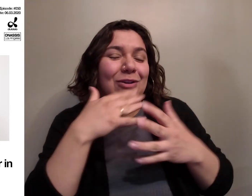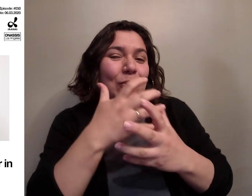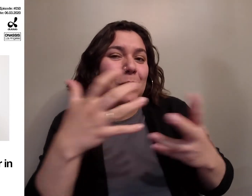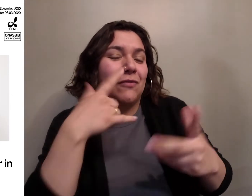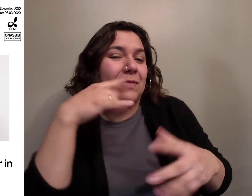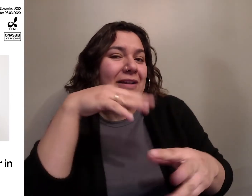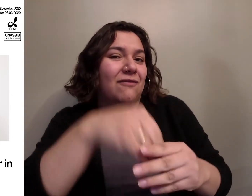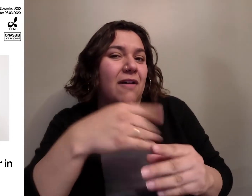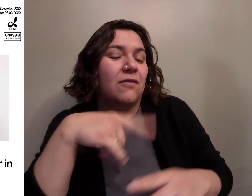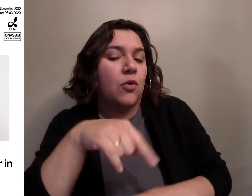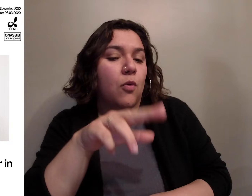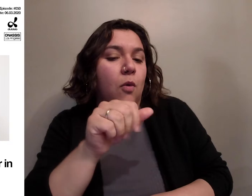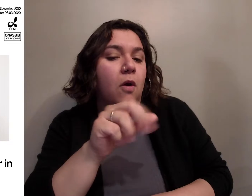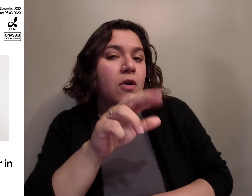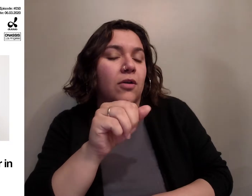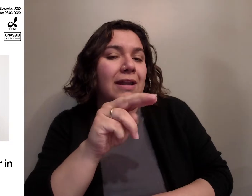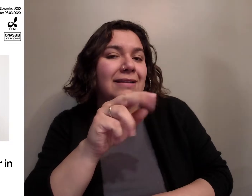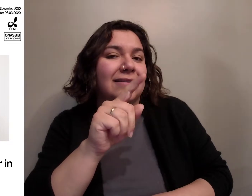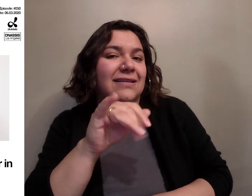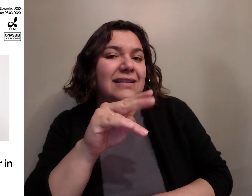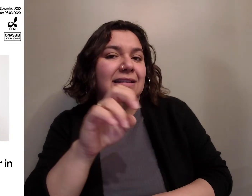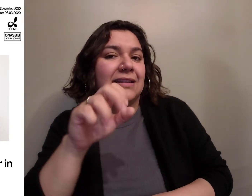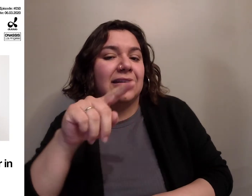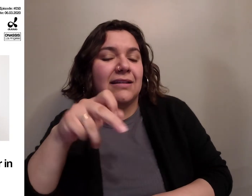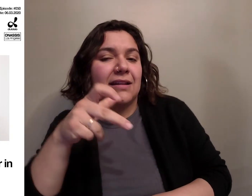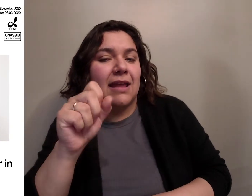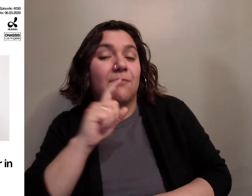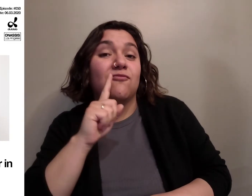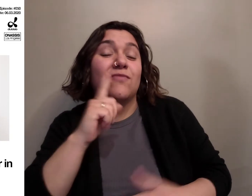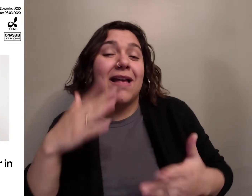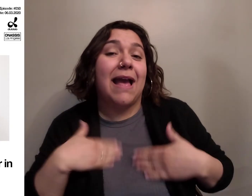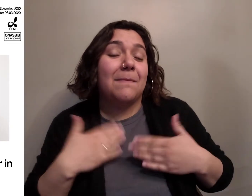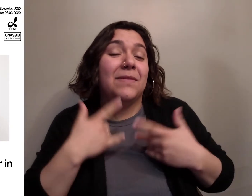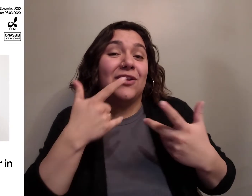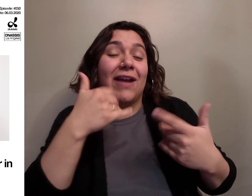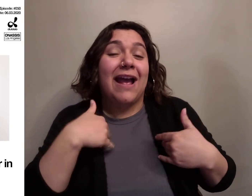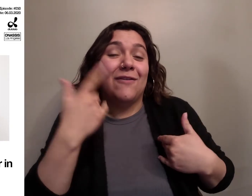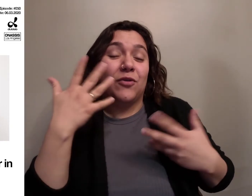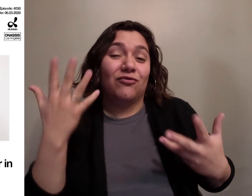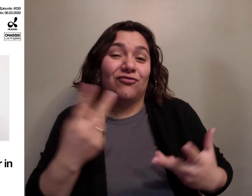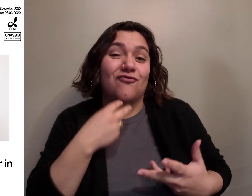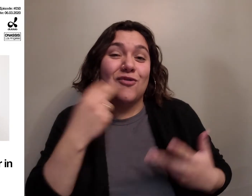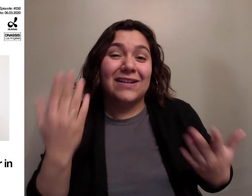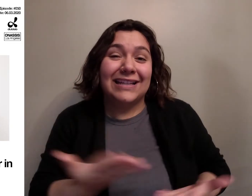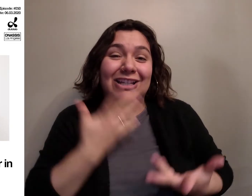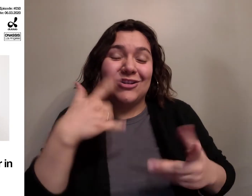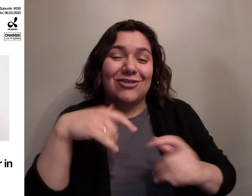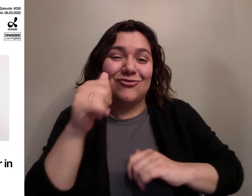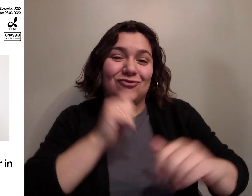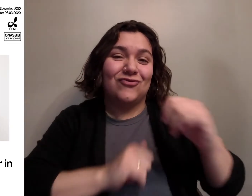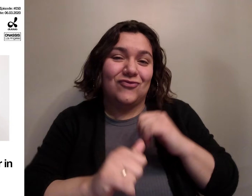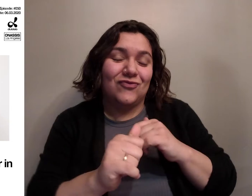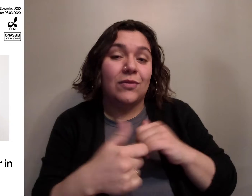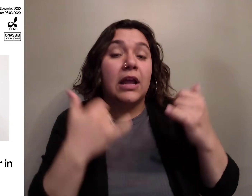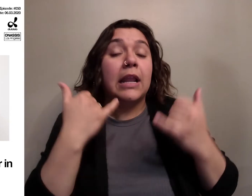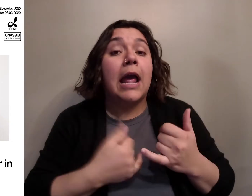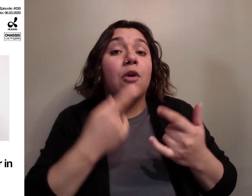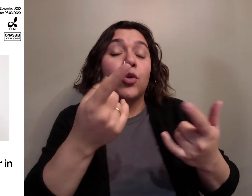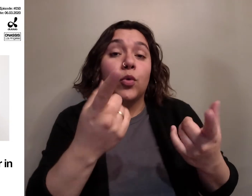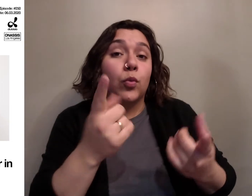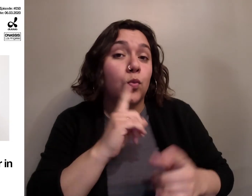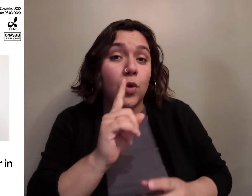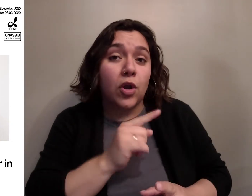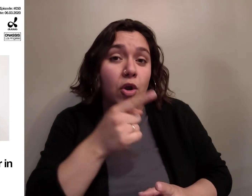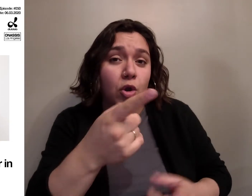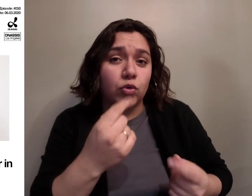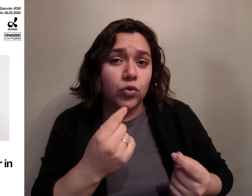What a pleasure to have you on the line. Thank you so much for being part of the Quarantine Tapes. I'm really delighted to add your voice to